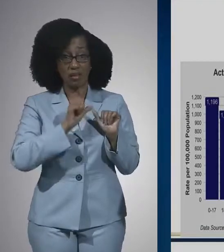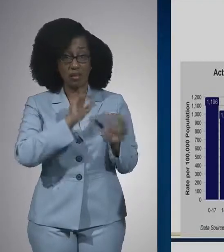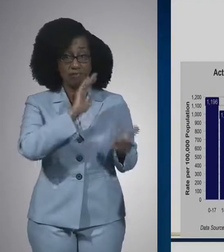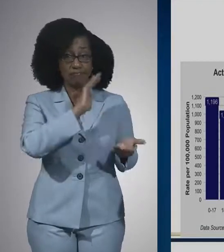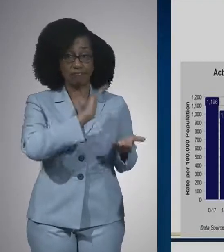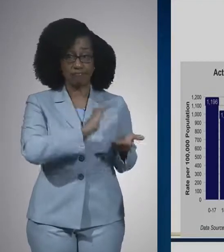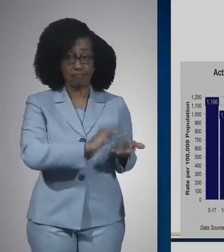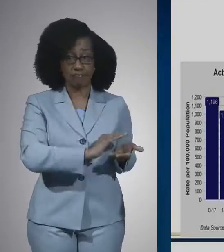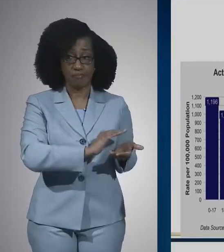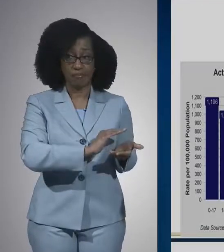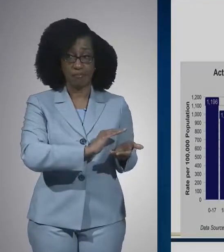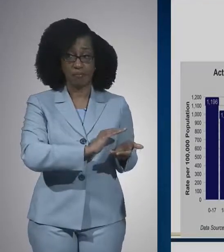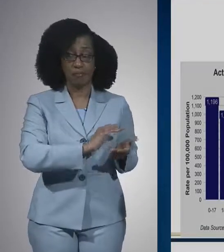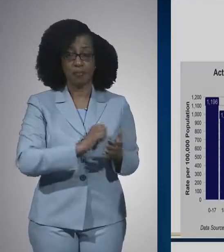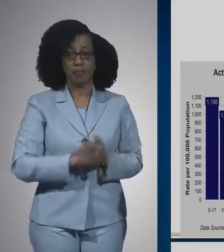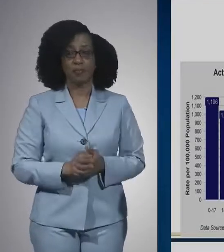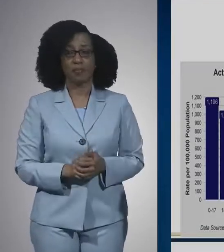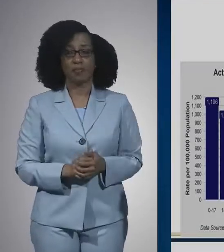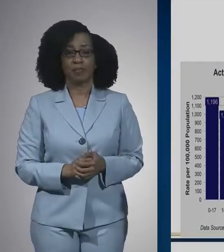fall.